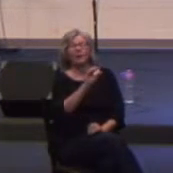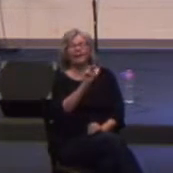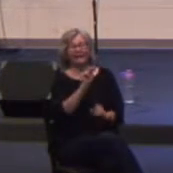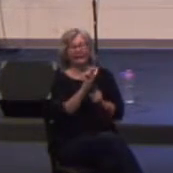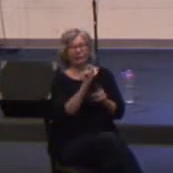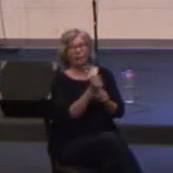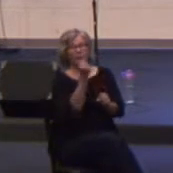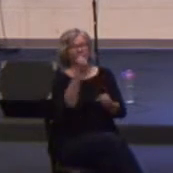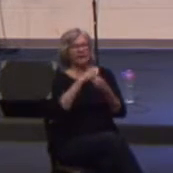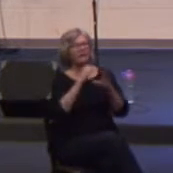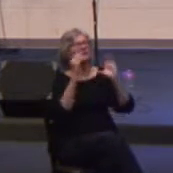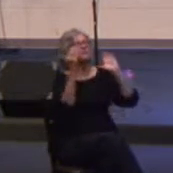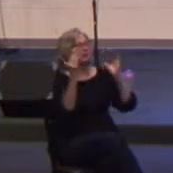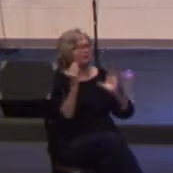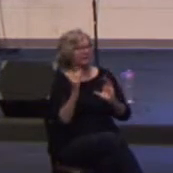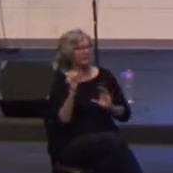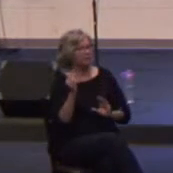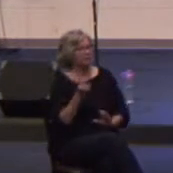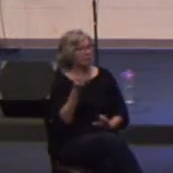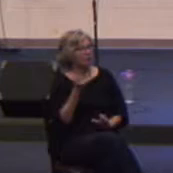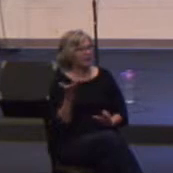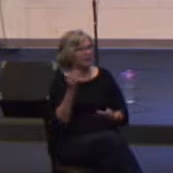you get with comparison is